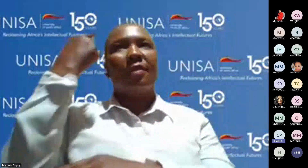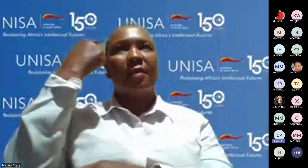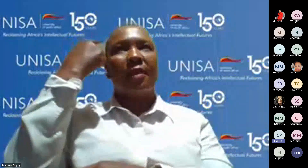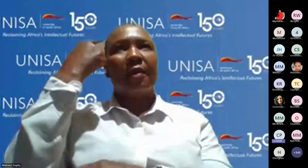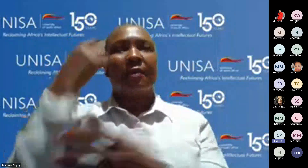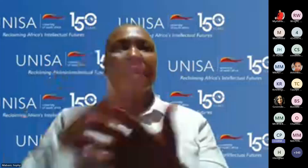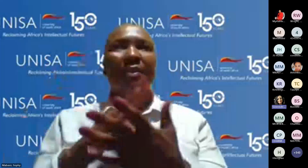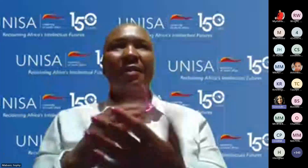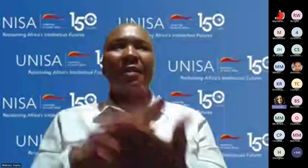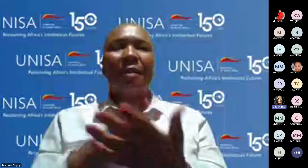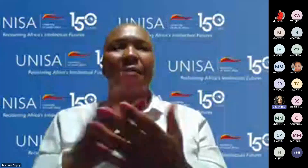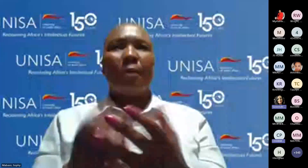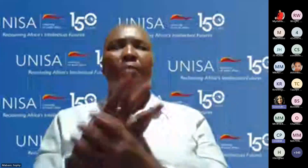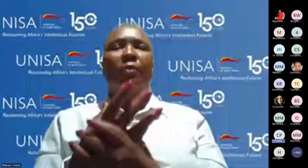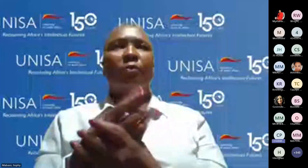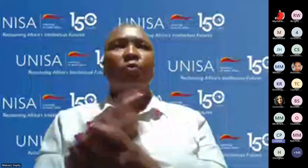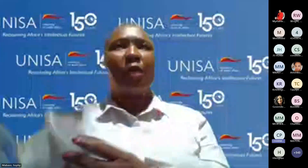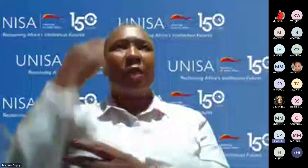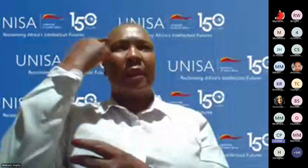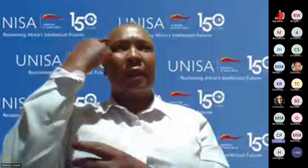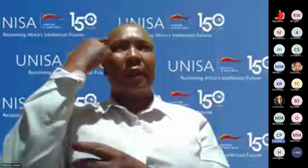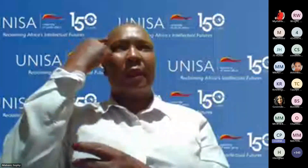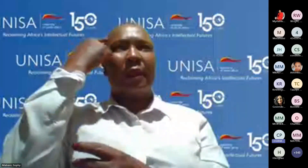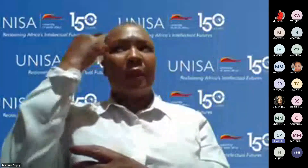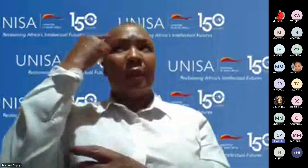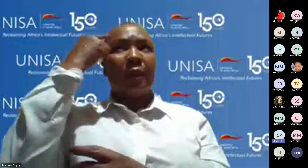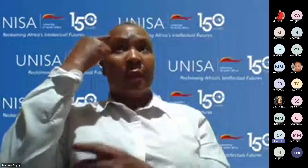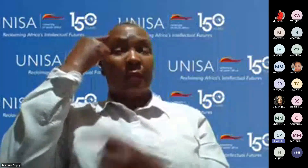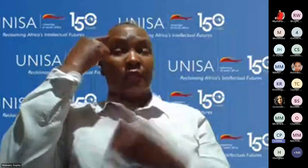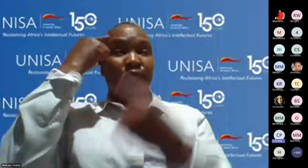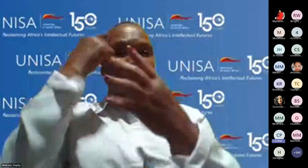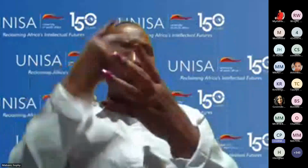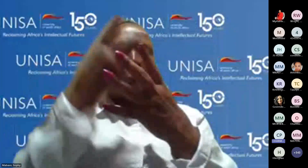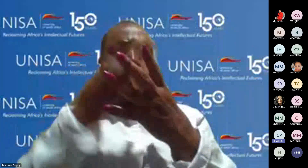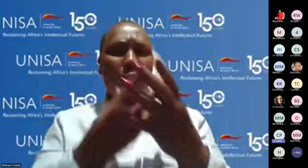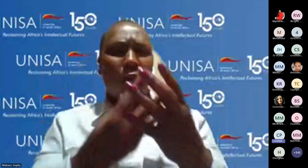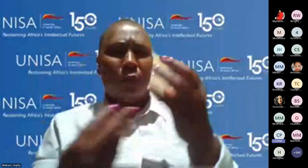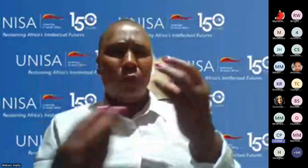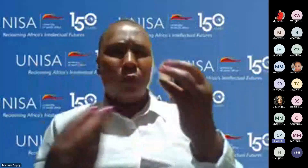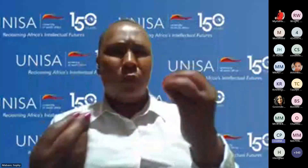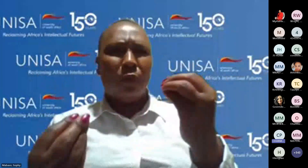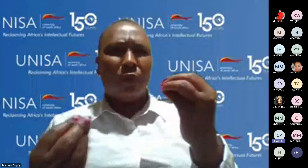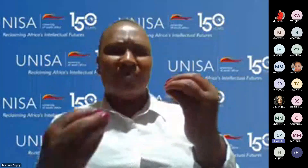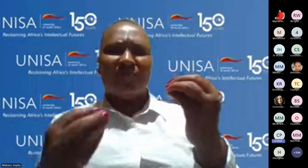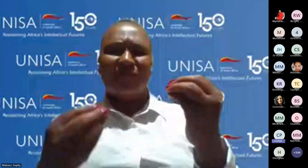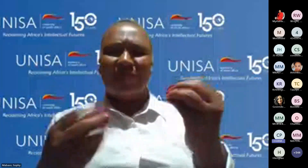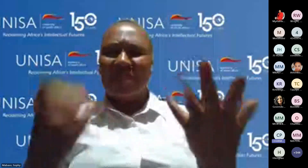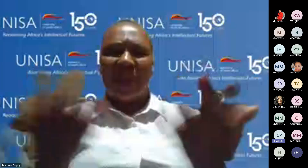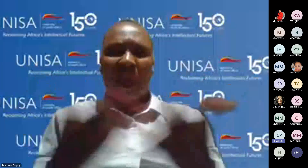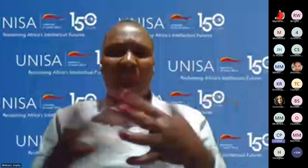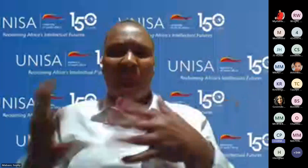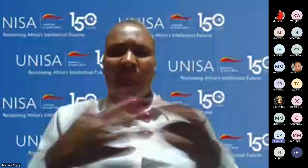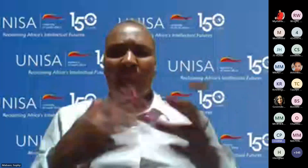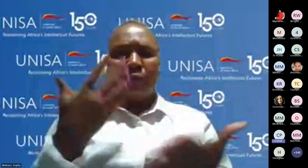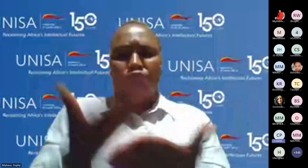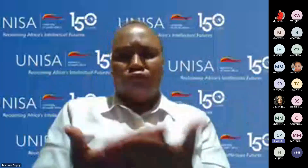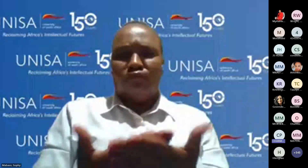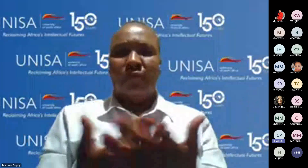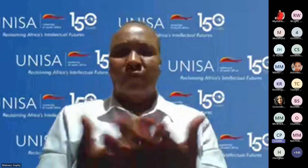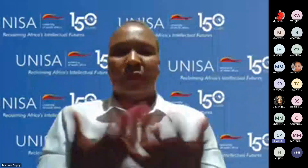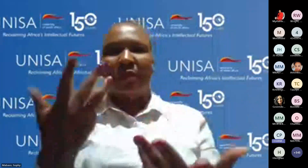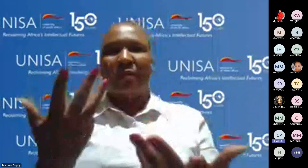this pops up. Is there, just question, is there any possibility that